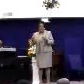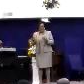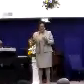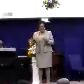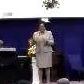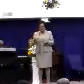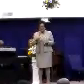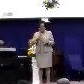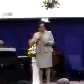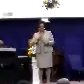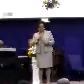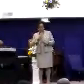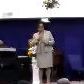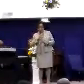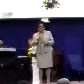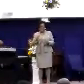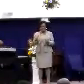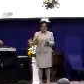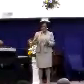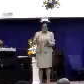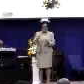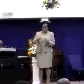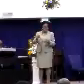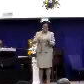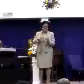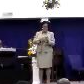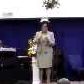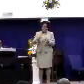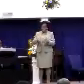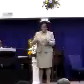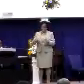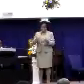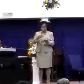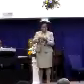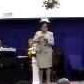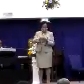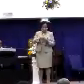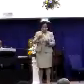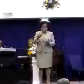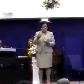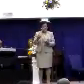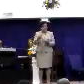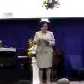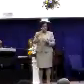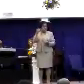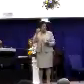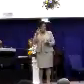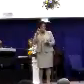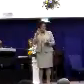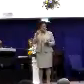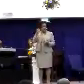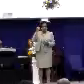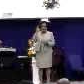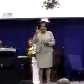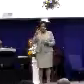You're right. But it don't mean I can't get one. Right. See, you got to understand that you got to find out how God wants